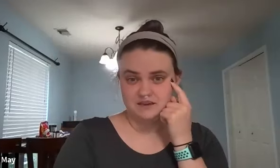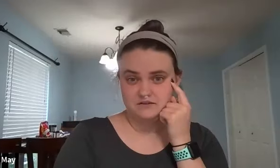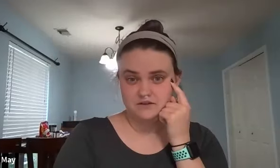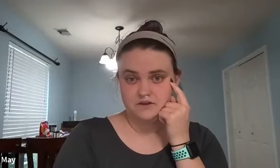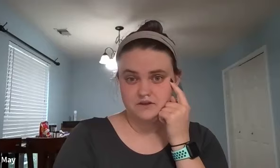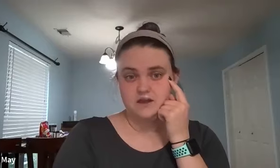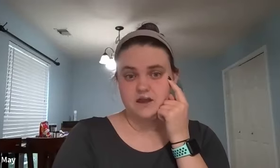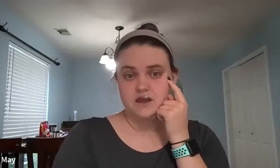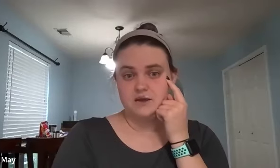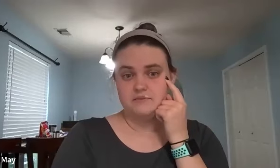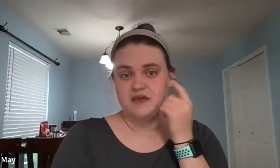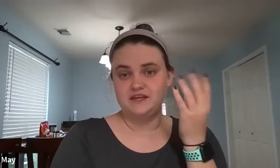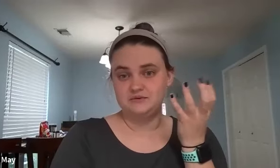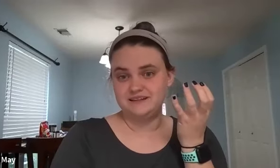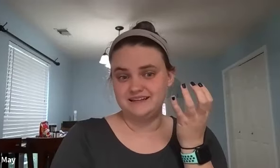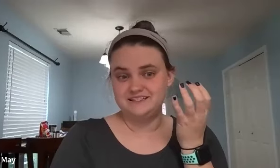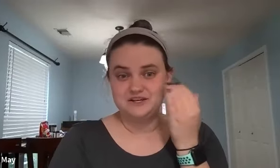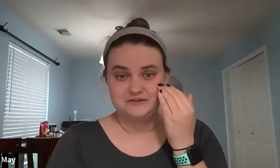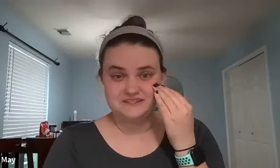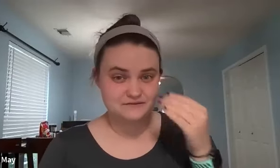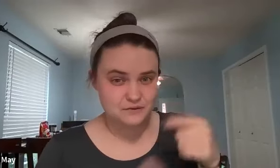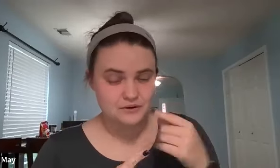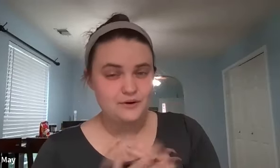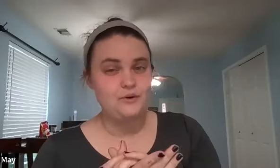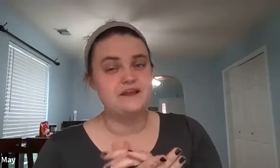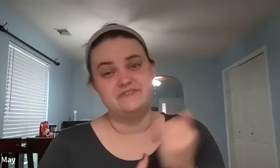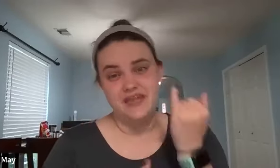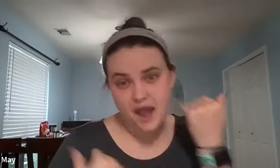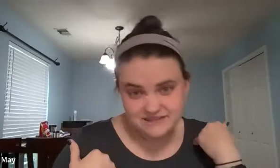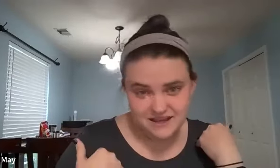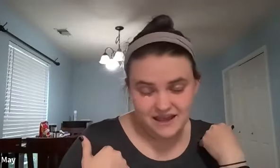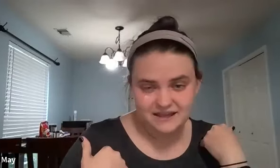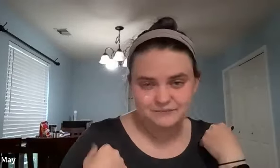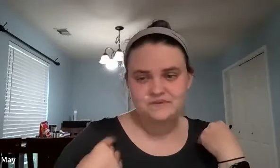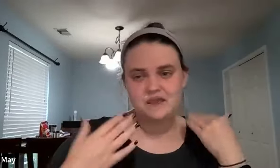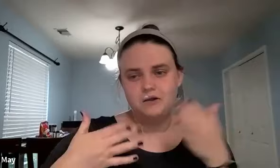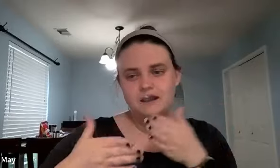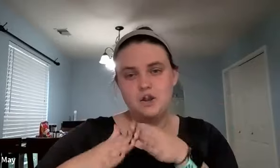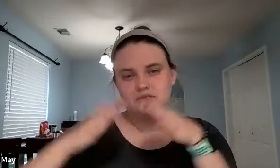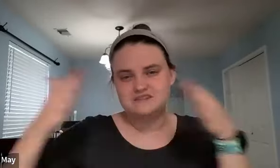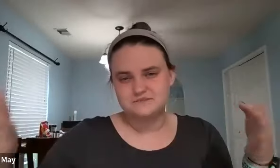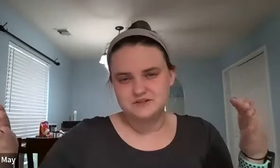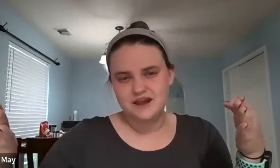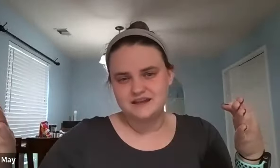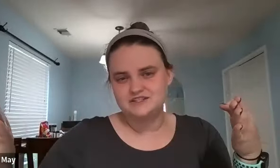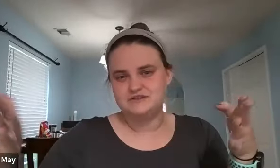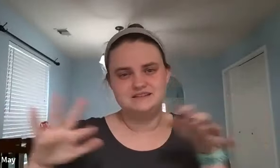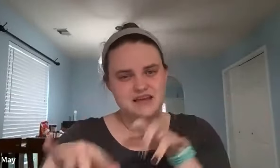of that you would like to know the sign for, or if they have a sign. I'll kind of open this up to you guys. You can type